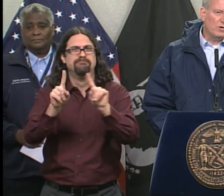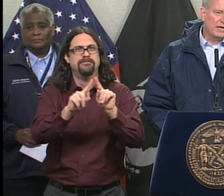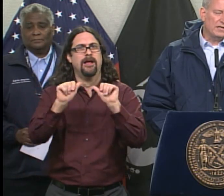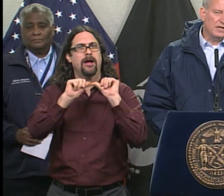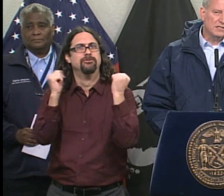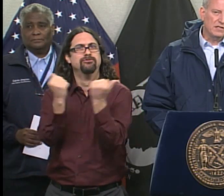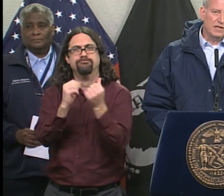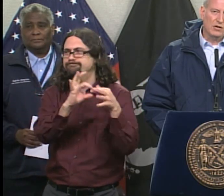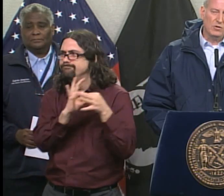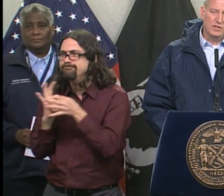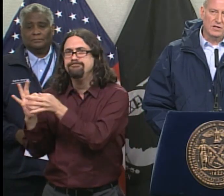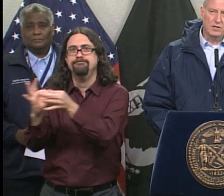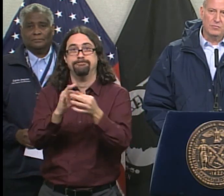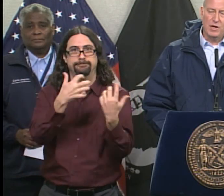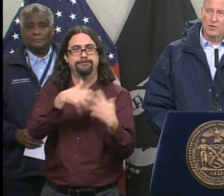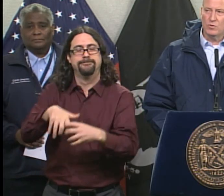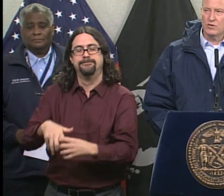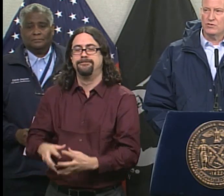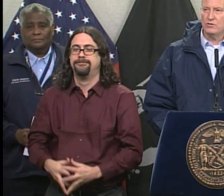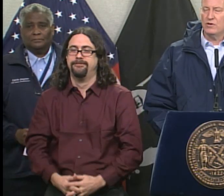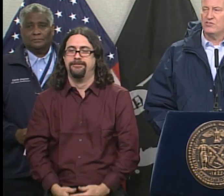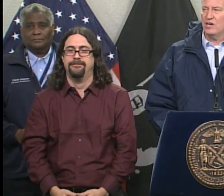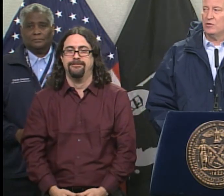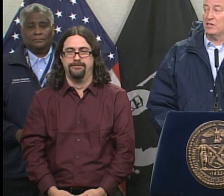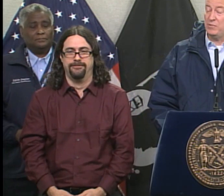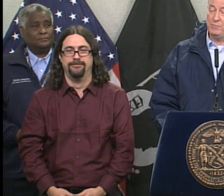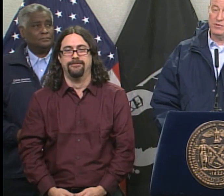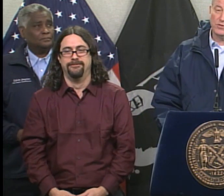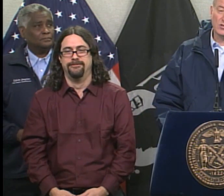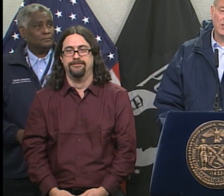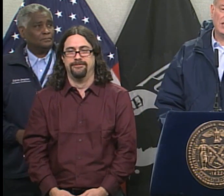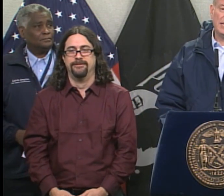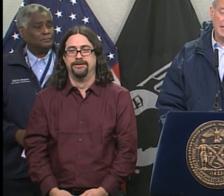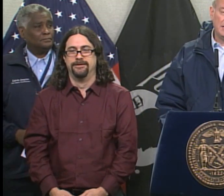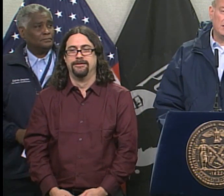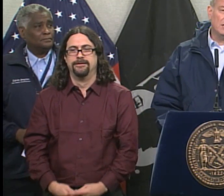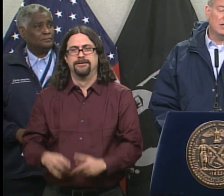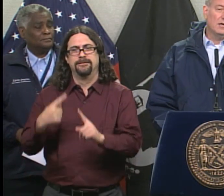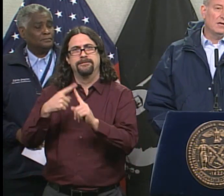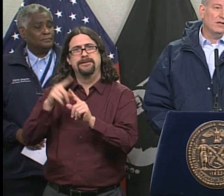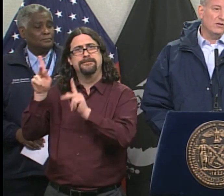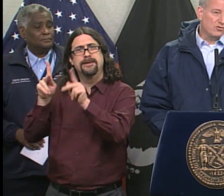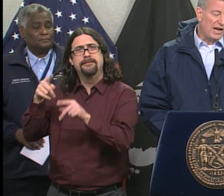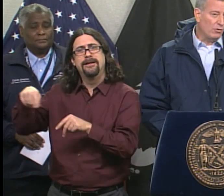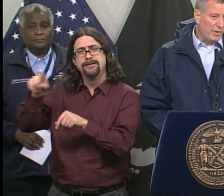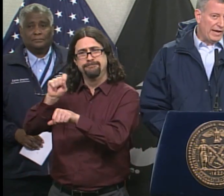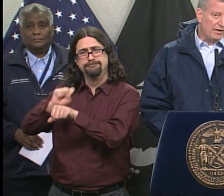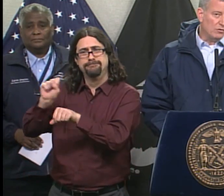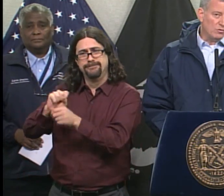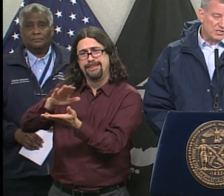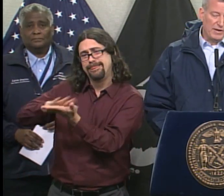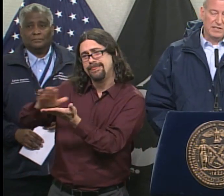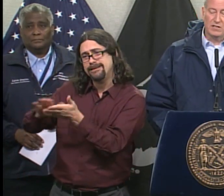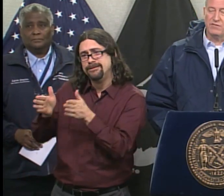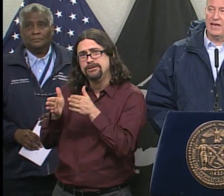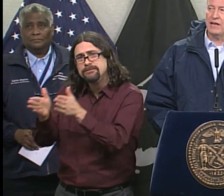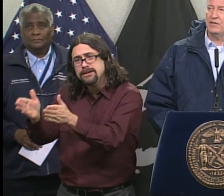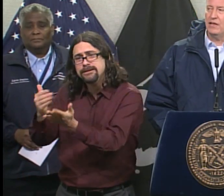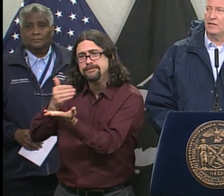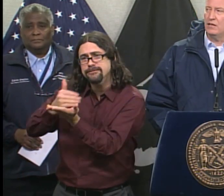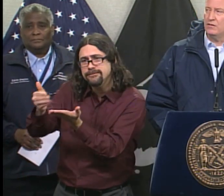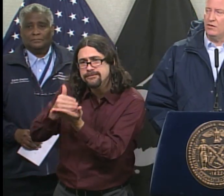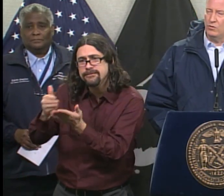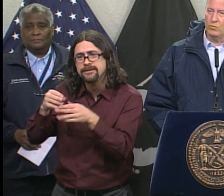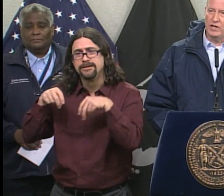important to recognize that not only did our public workers do a great job, but the people of New York City heeded the travel ban, respected the fact